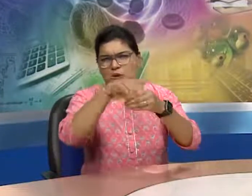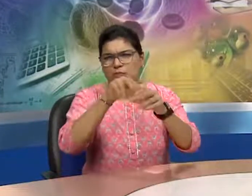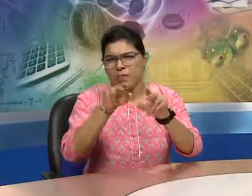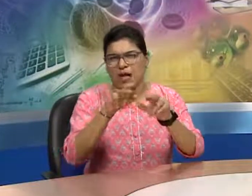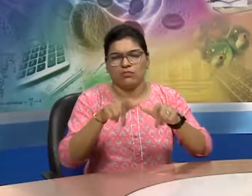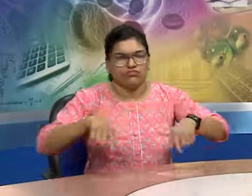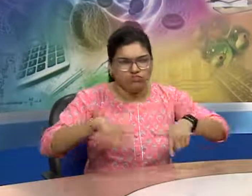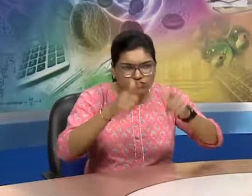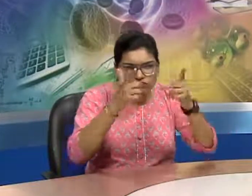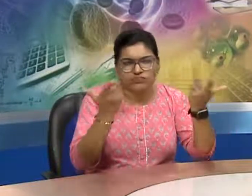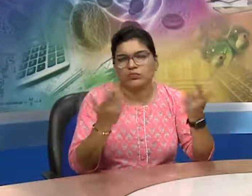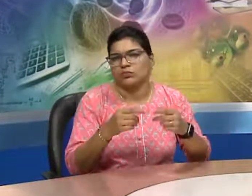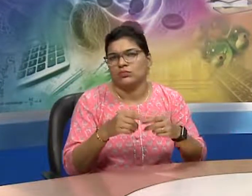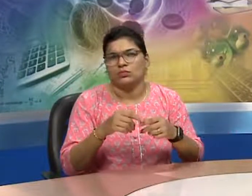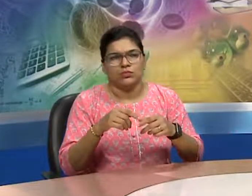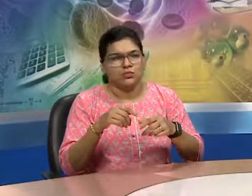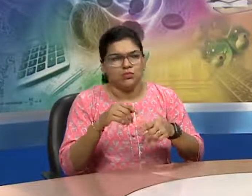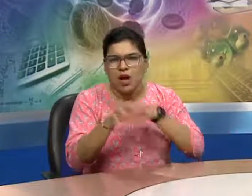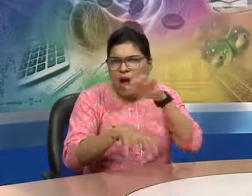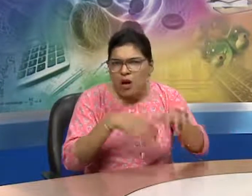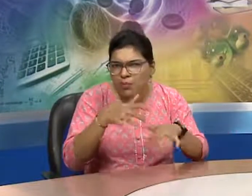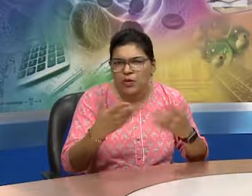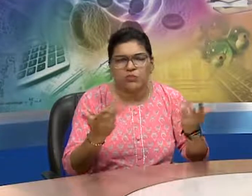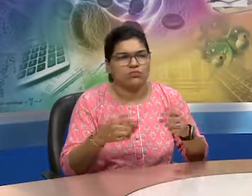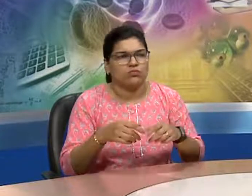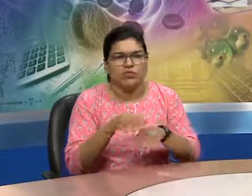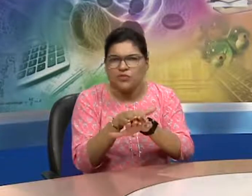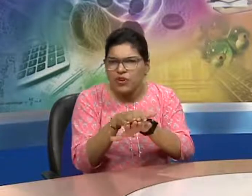We will be talking in general.